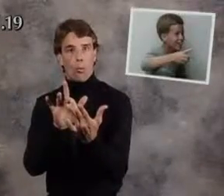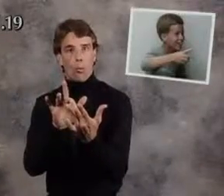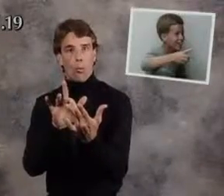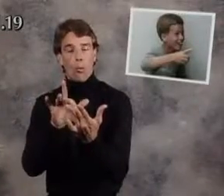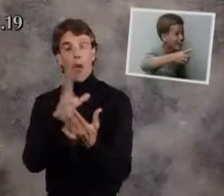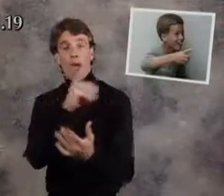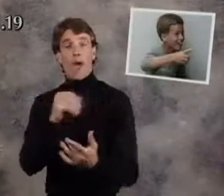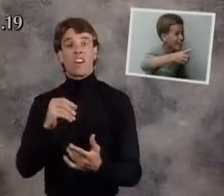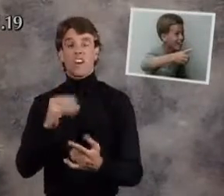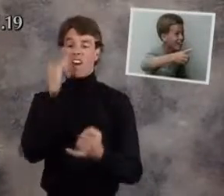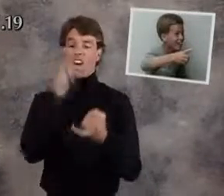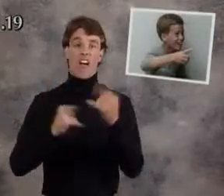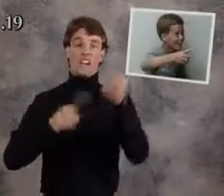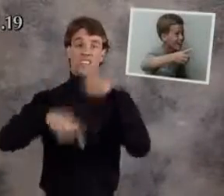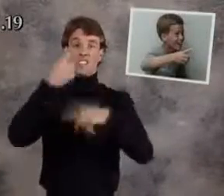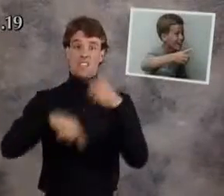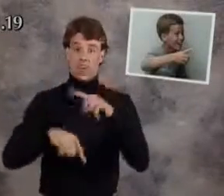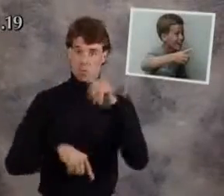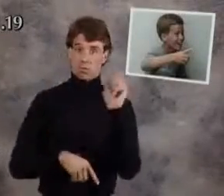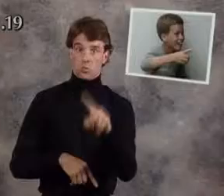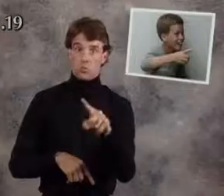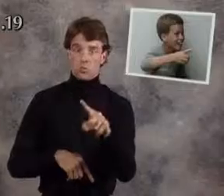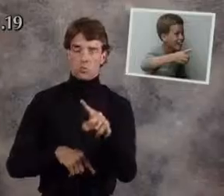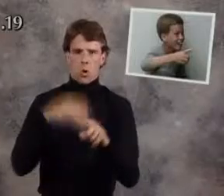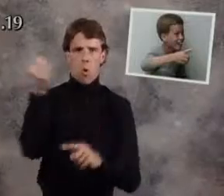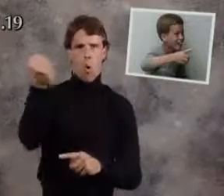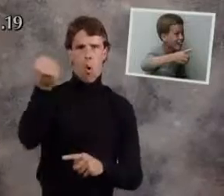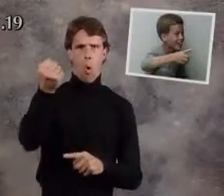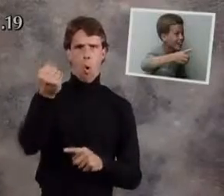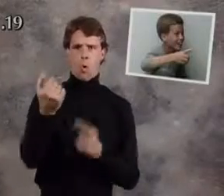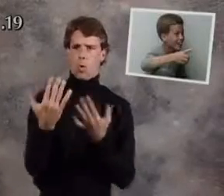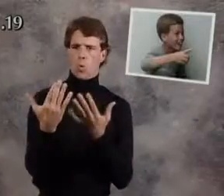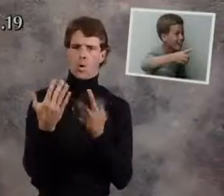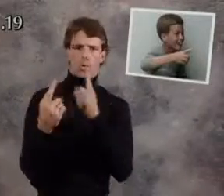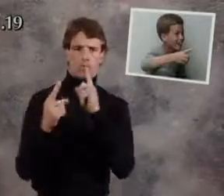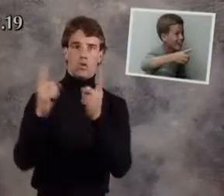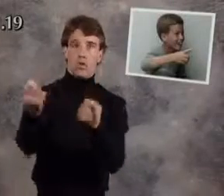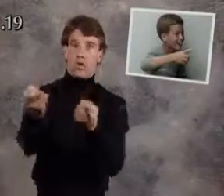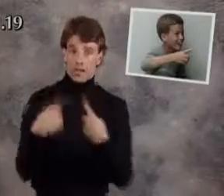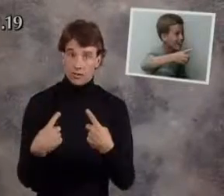direct contact and the last sign in the question is held, waiting for a response.